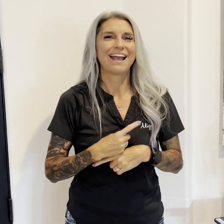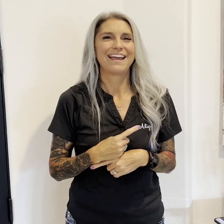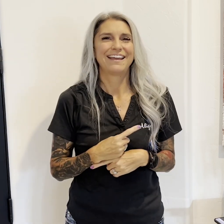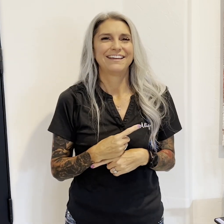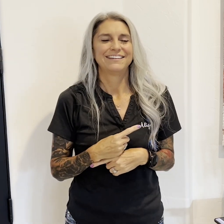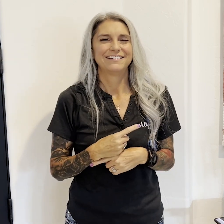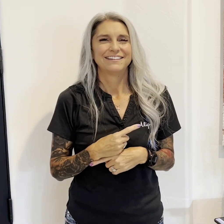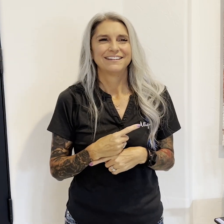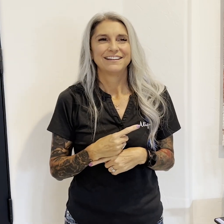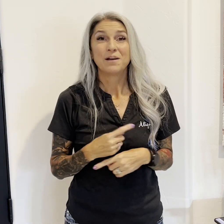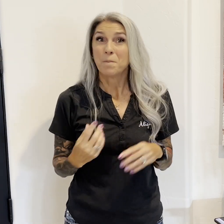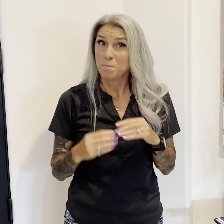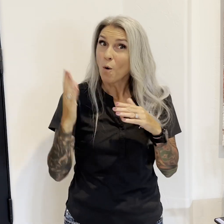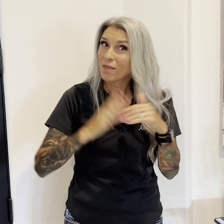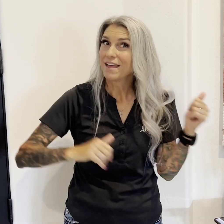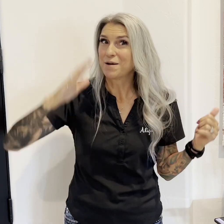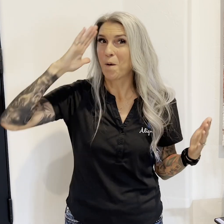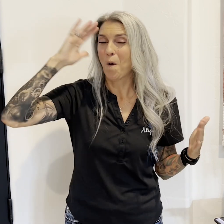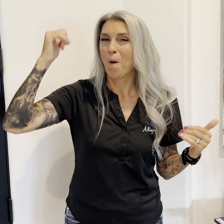God. There's hope today.